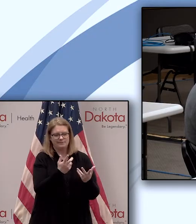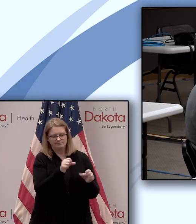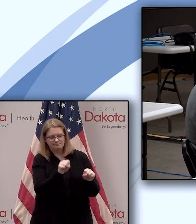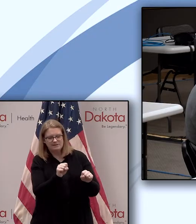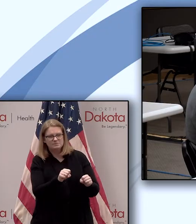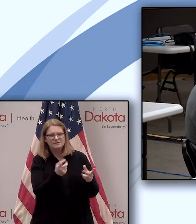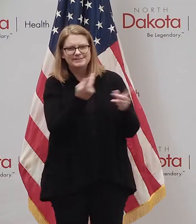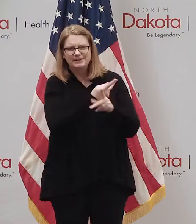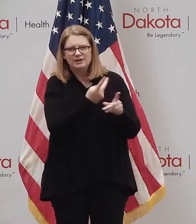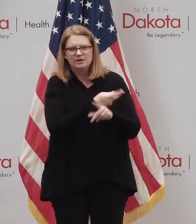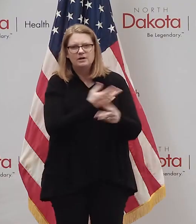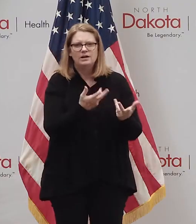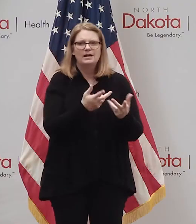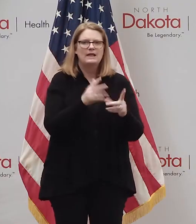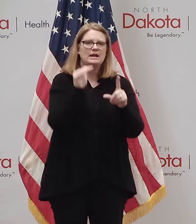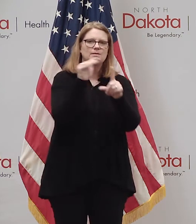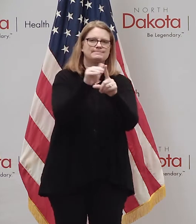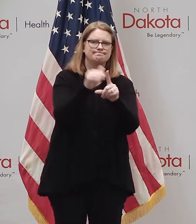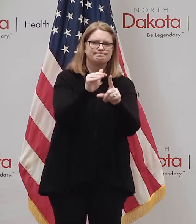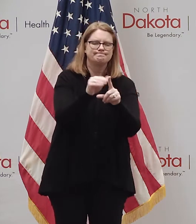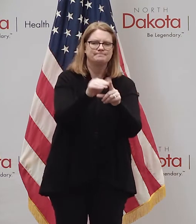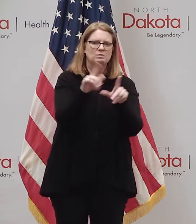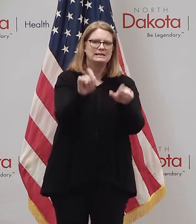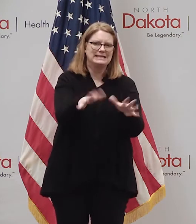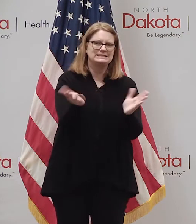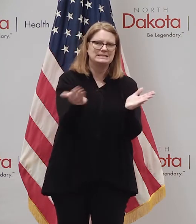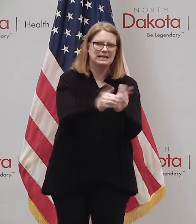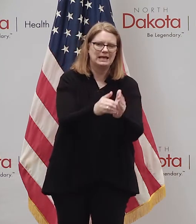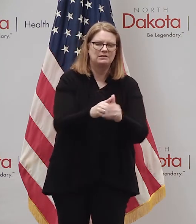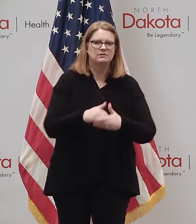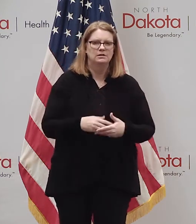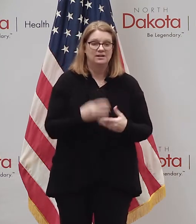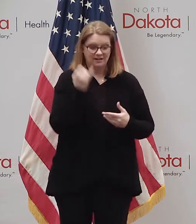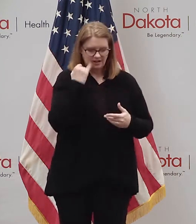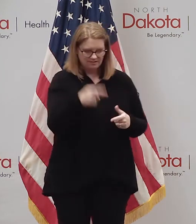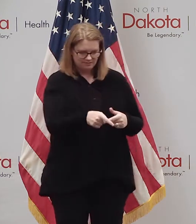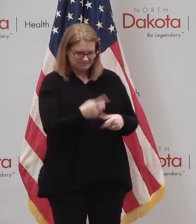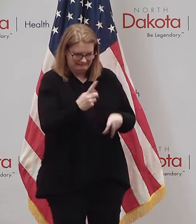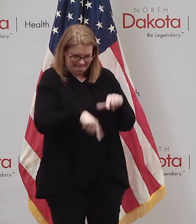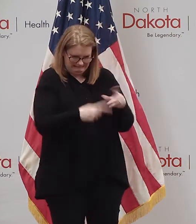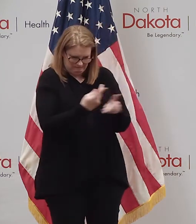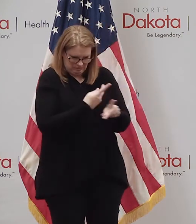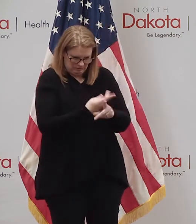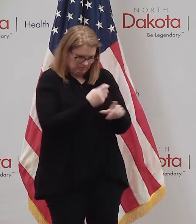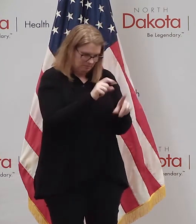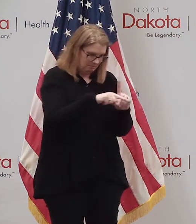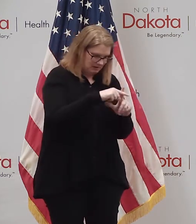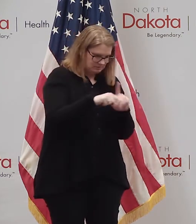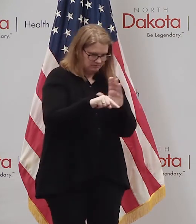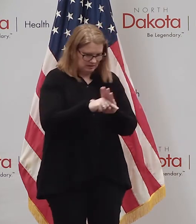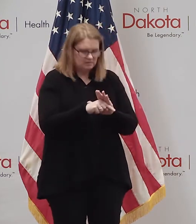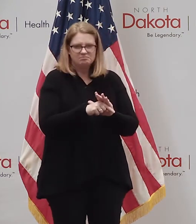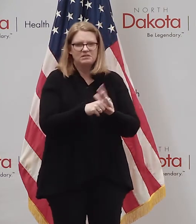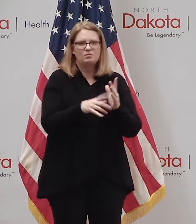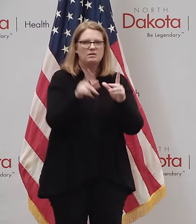our recommendation, anytime we release an inconclusive result, our recommendation is to retest that individual.